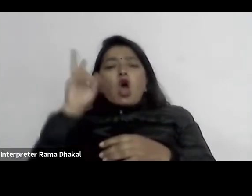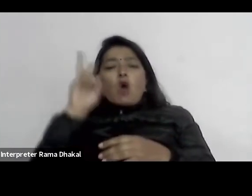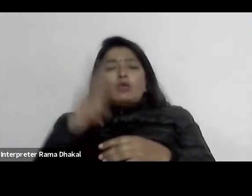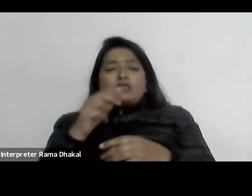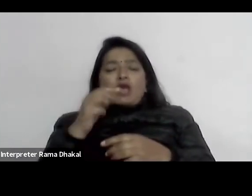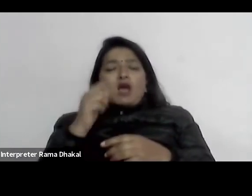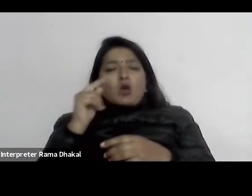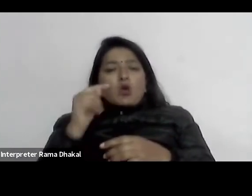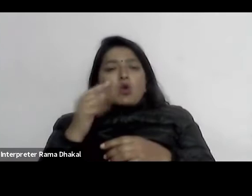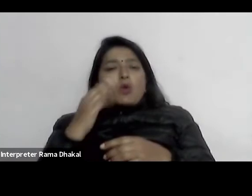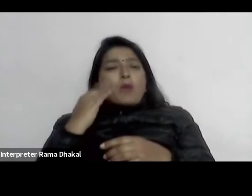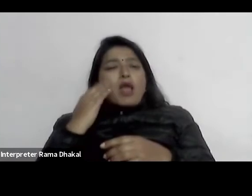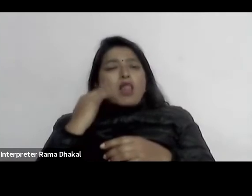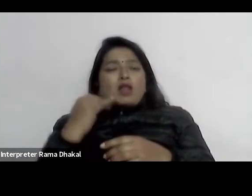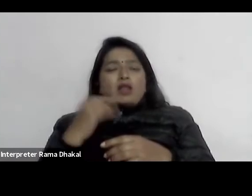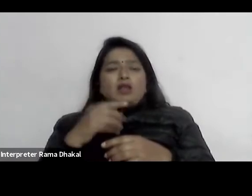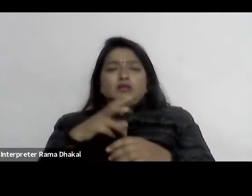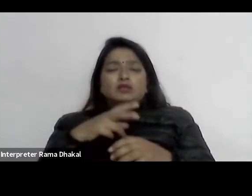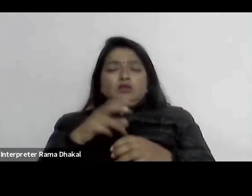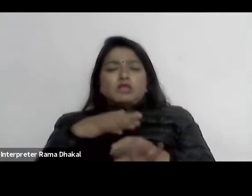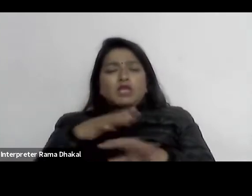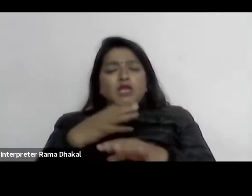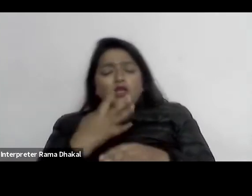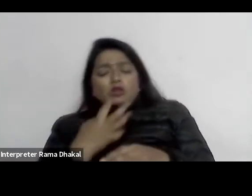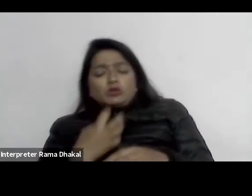been miserable at being rescued